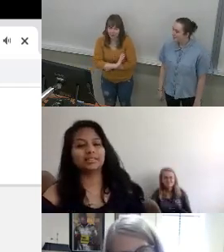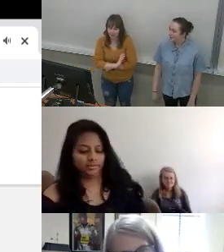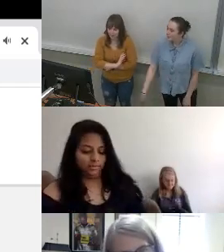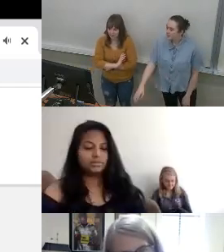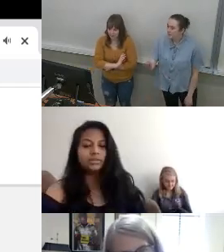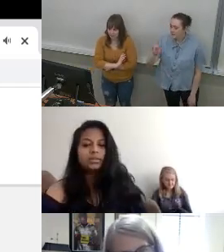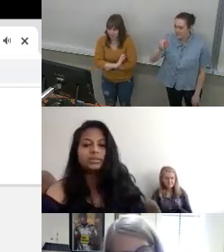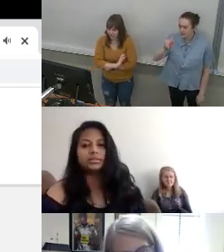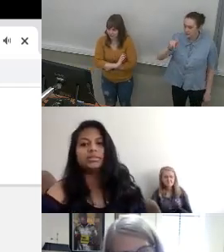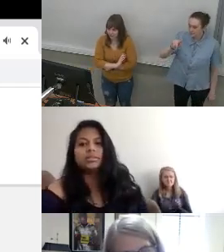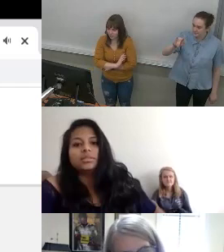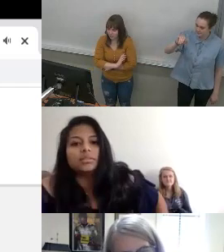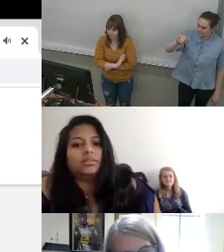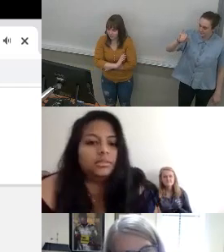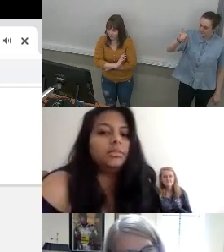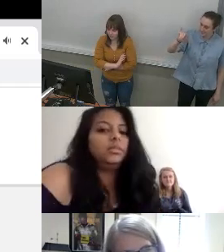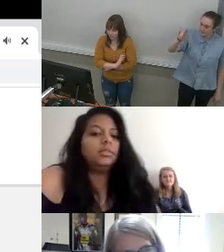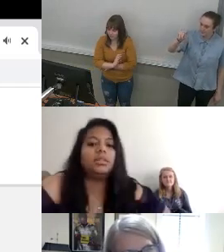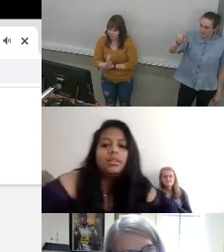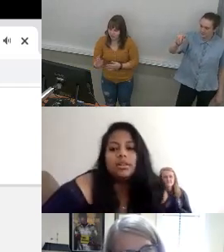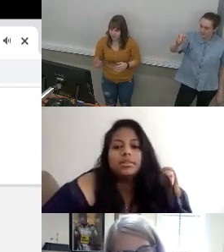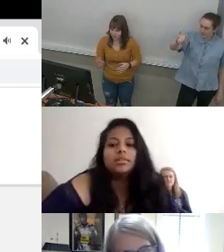proper nouns are fingerspelled. Yes.